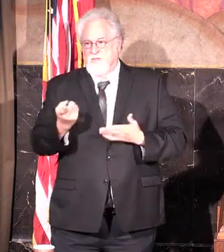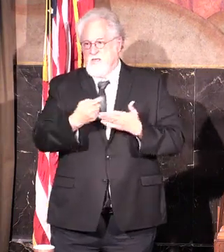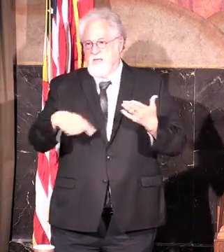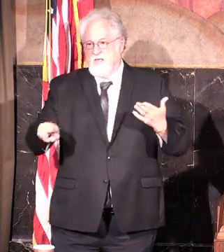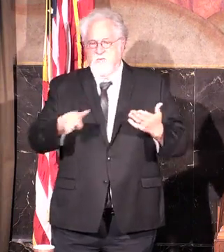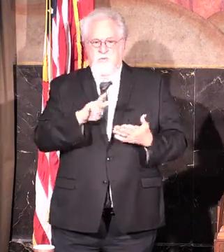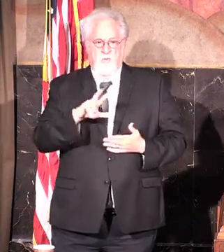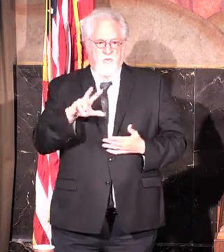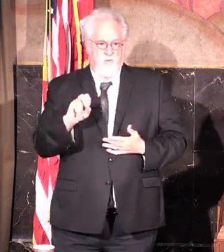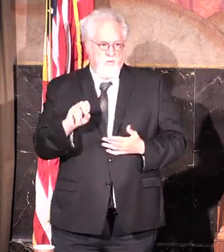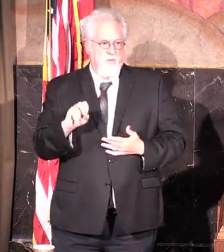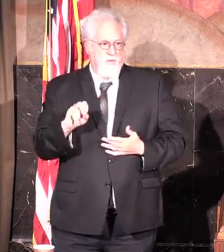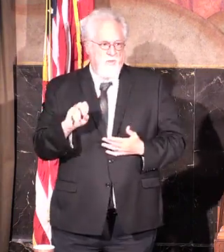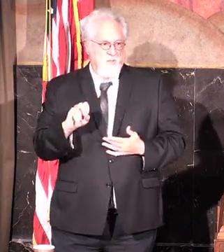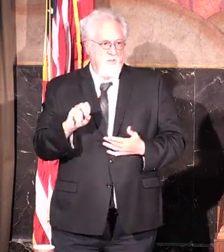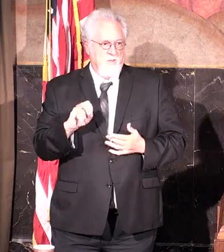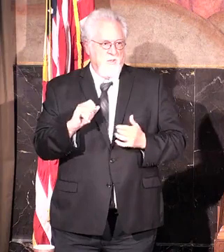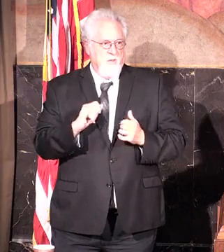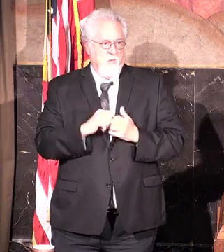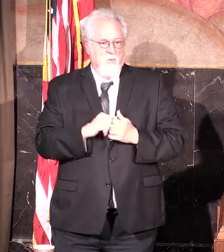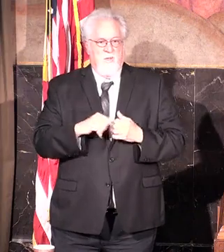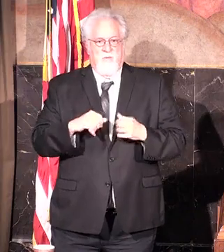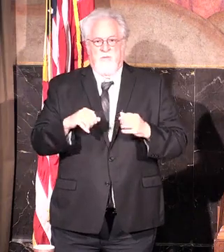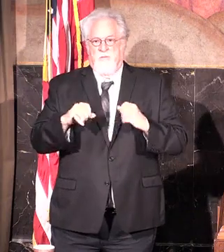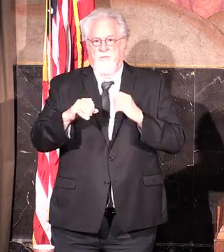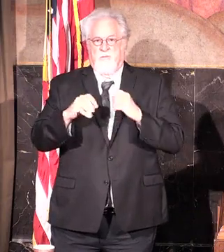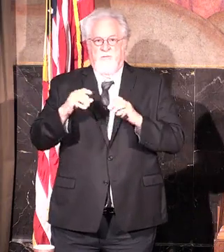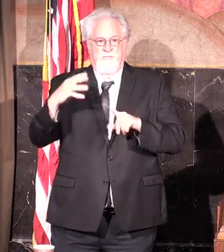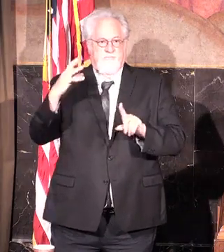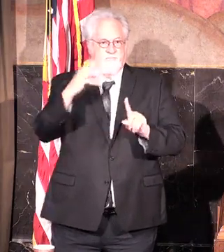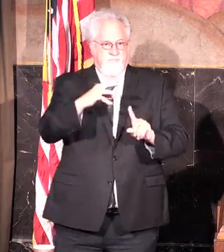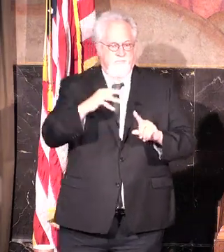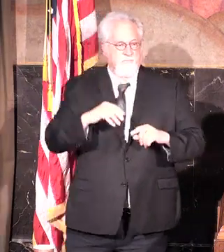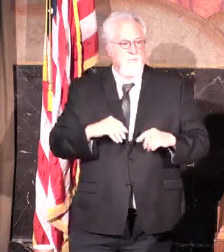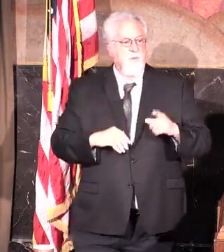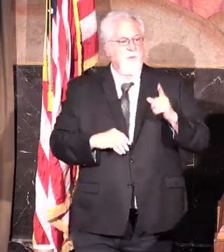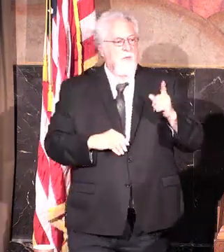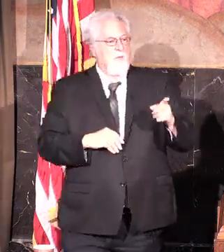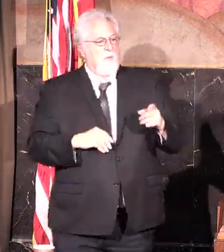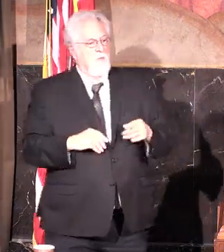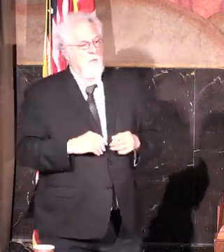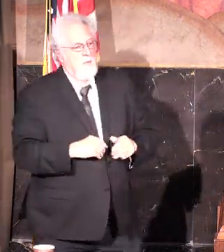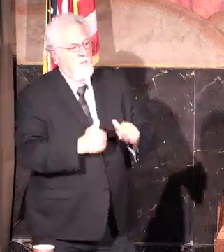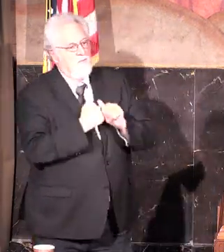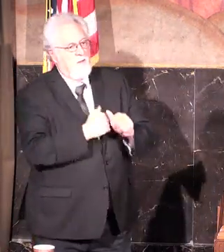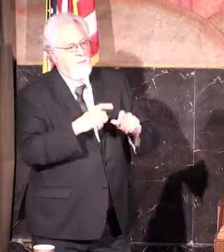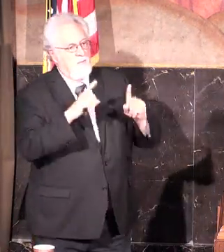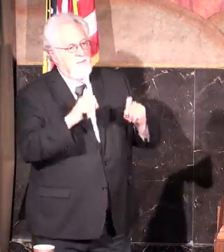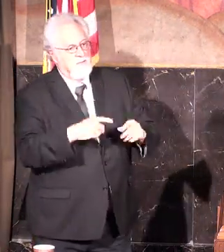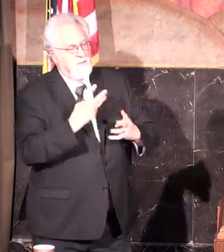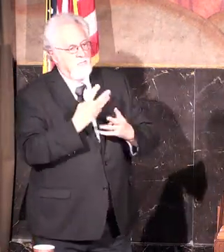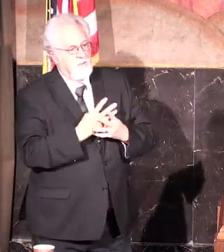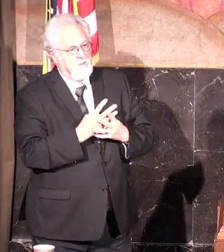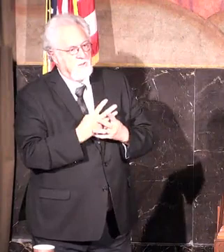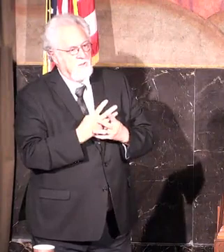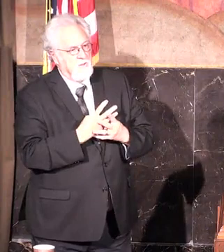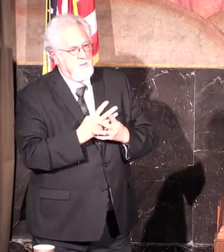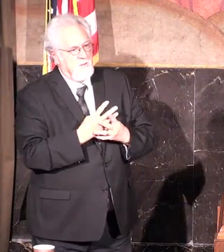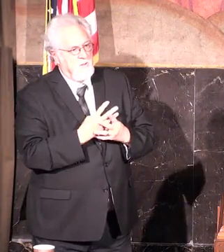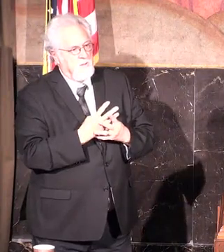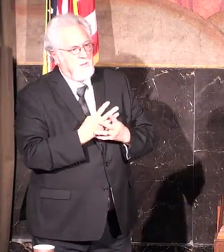at 2:30 with press conferences. Yes, sir. So to follow up on the testing at prisons, you mentioned that